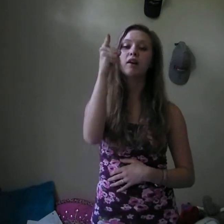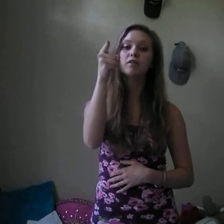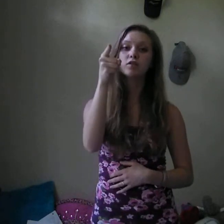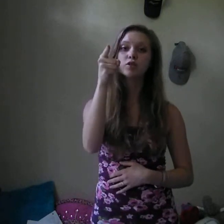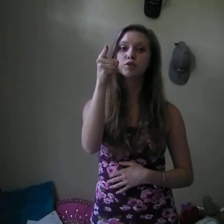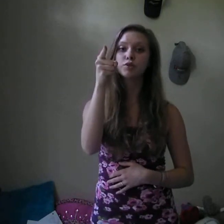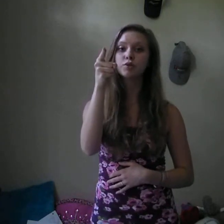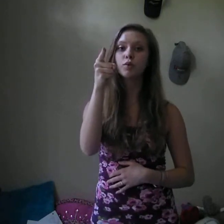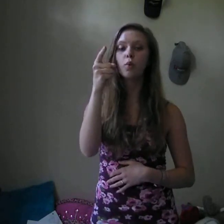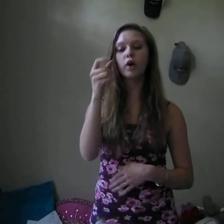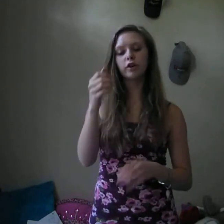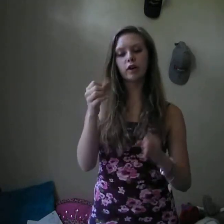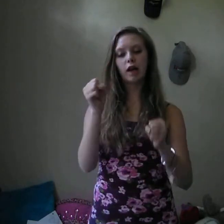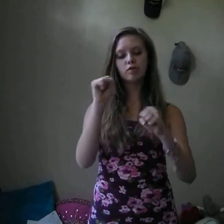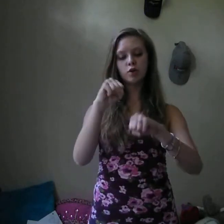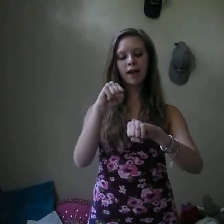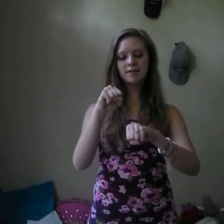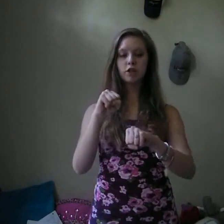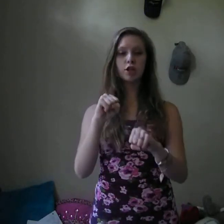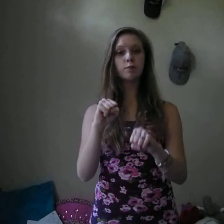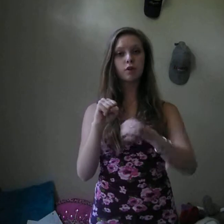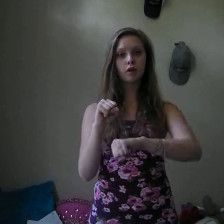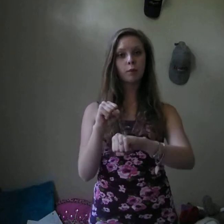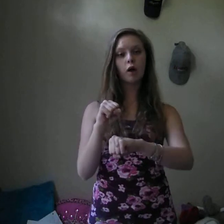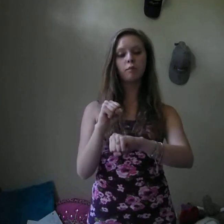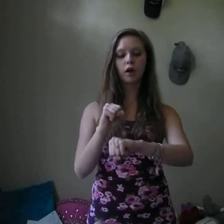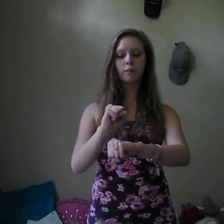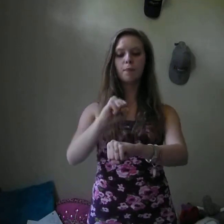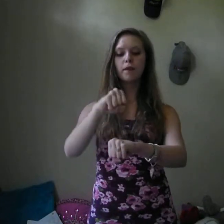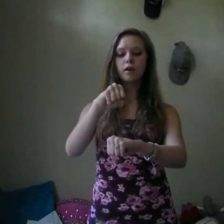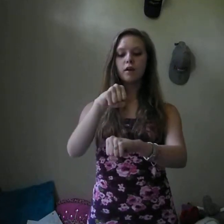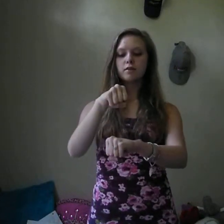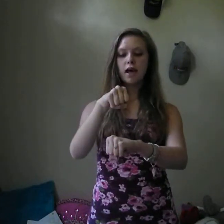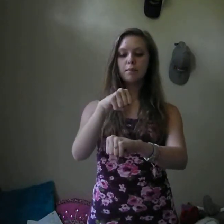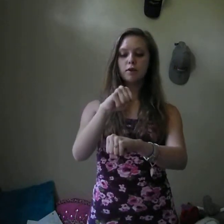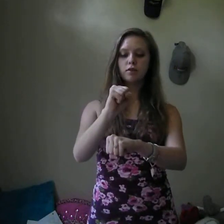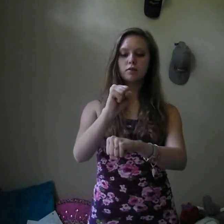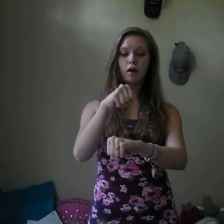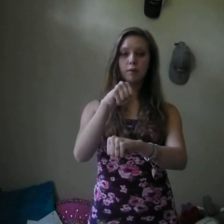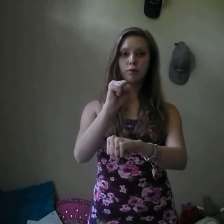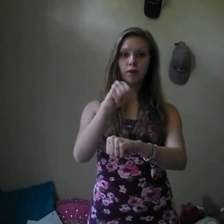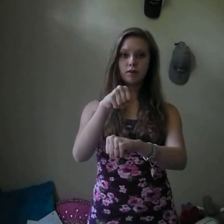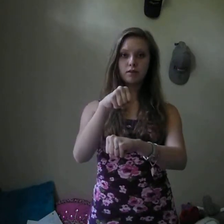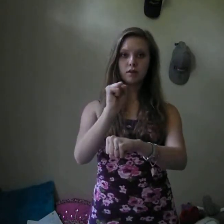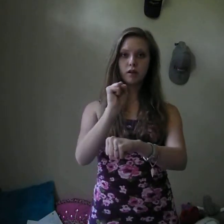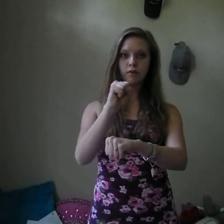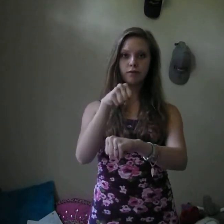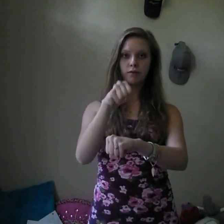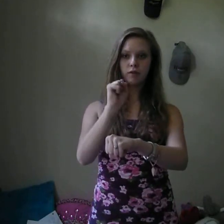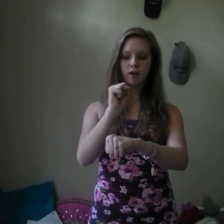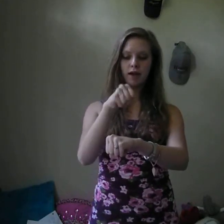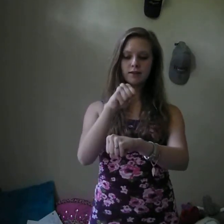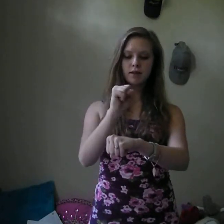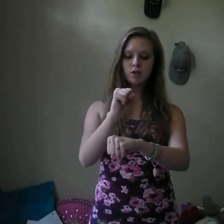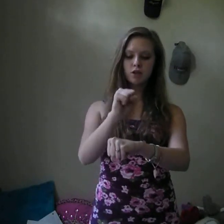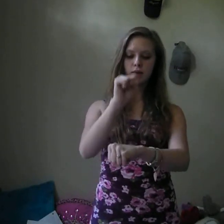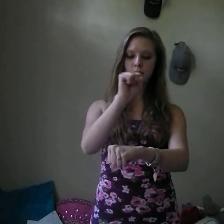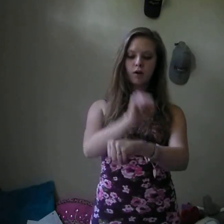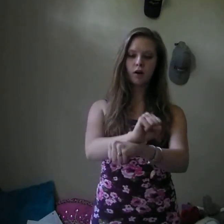out. True work. You're going to have 2 S hand shapes, non-dominant on bottom. Tap your dominant wrist of your S hand shape